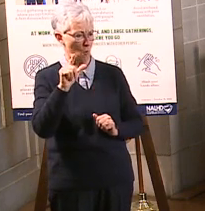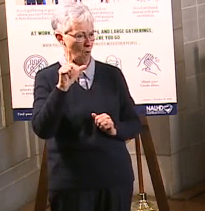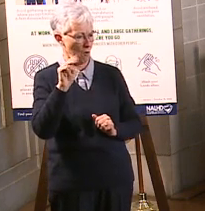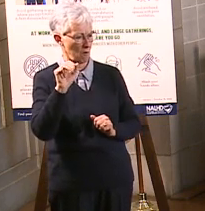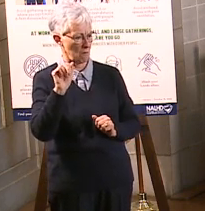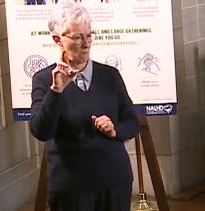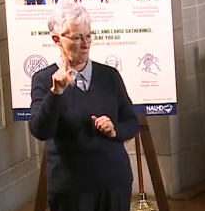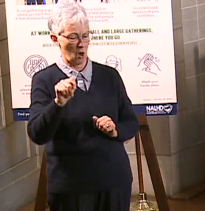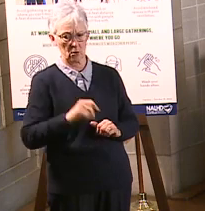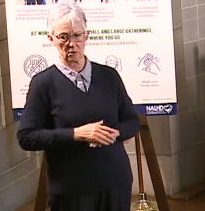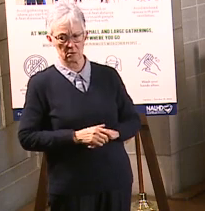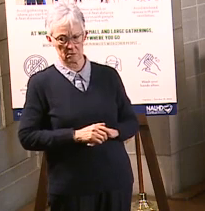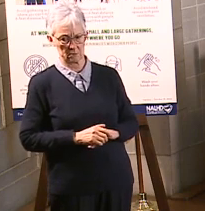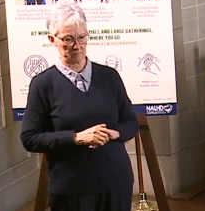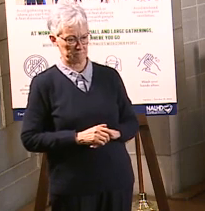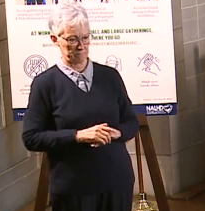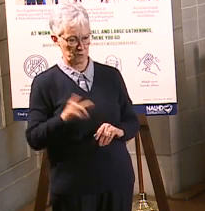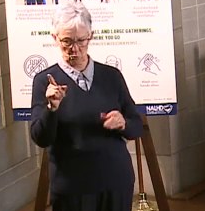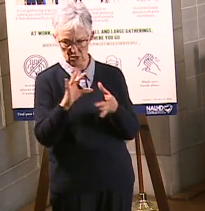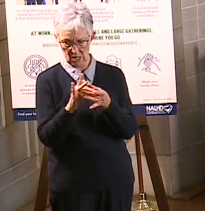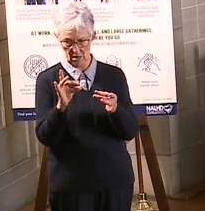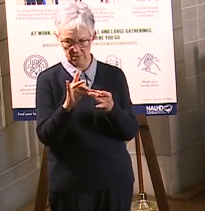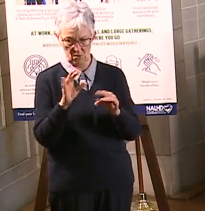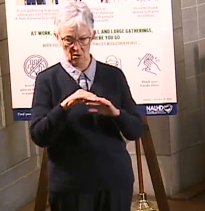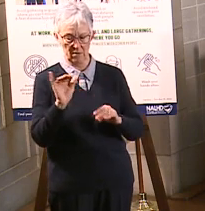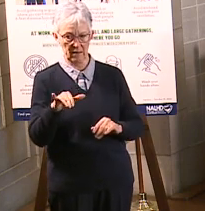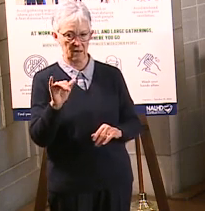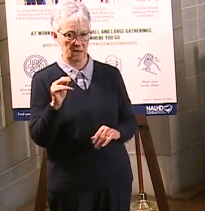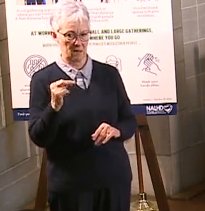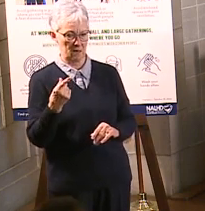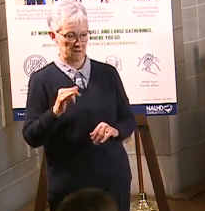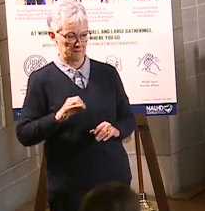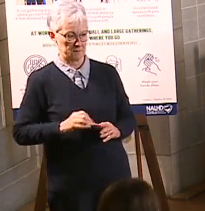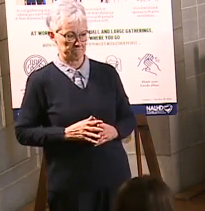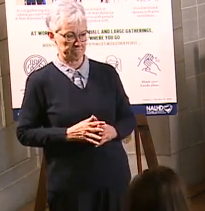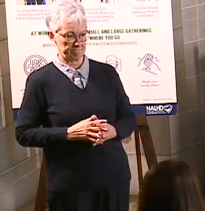people? So if you want to just come comment on these, Angie, that'd be great.